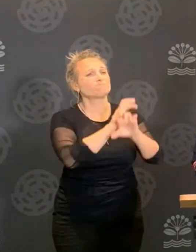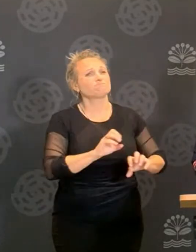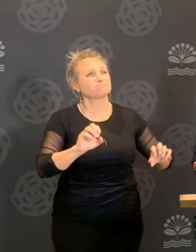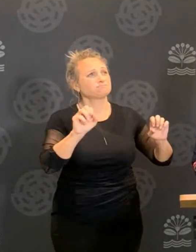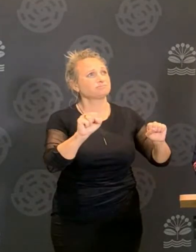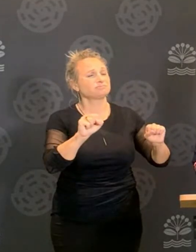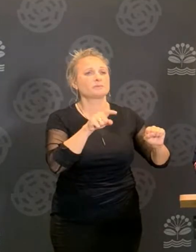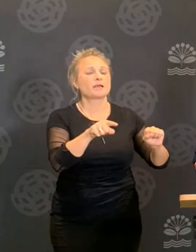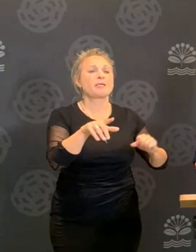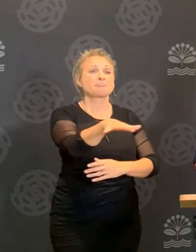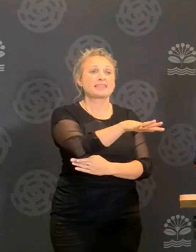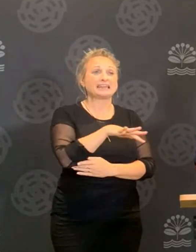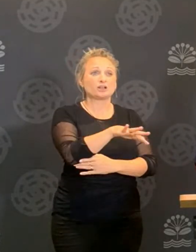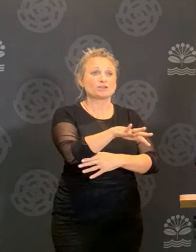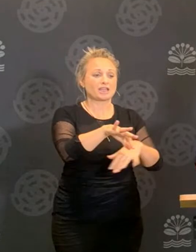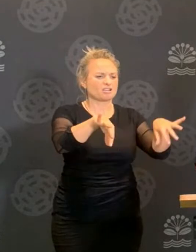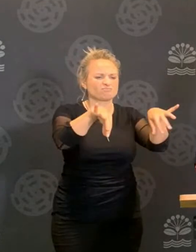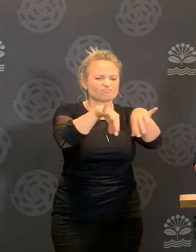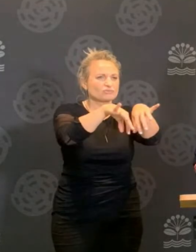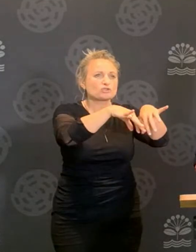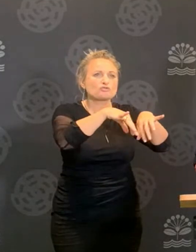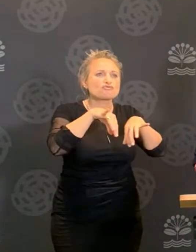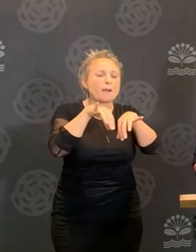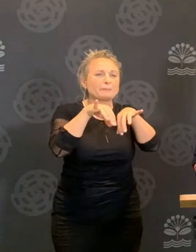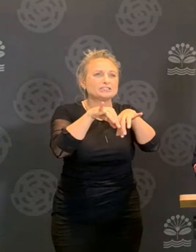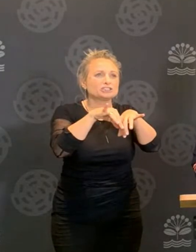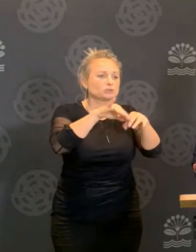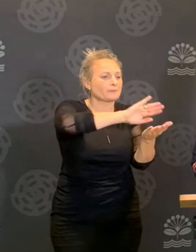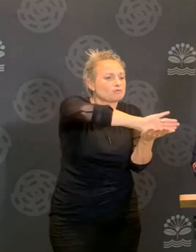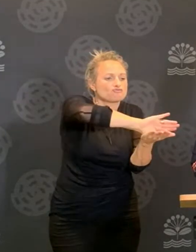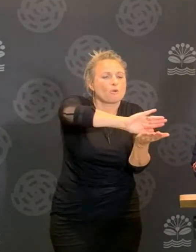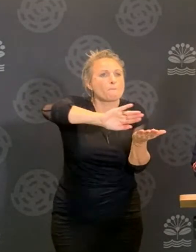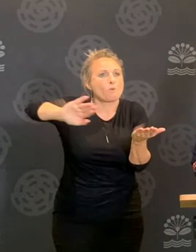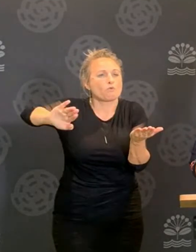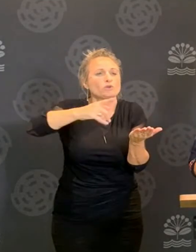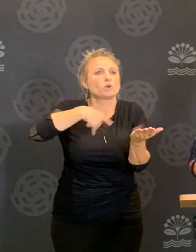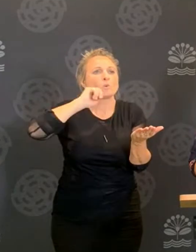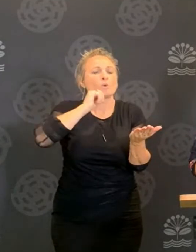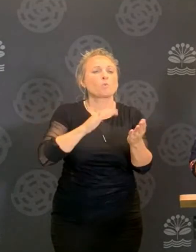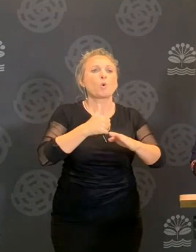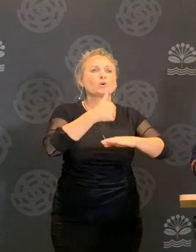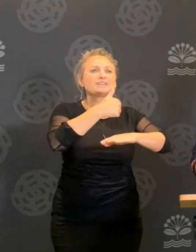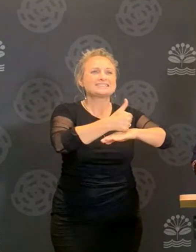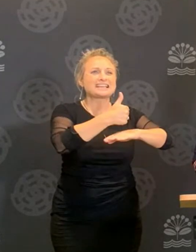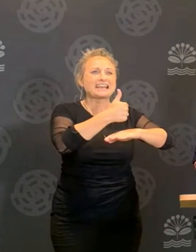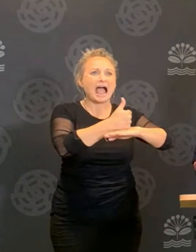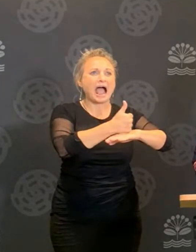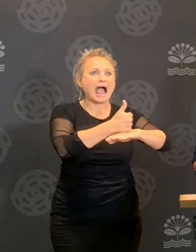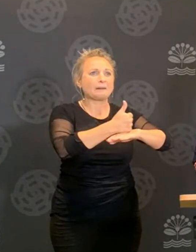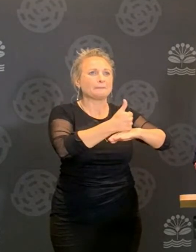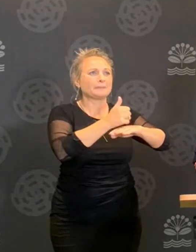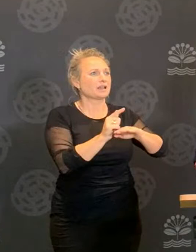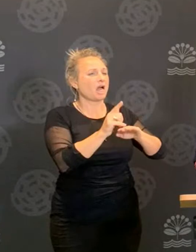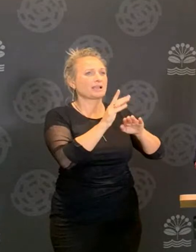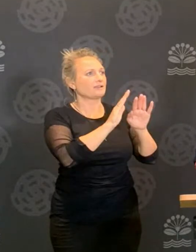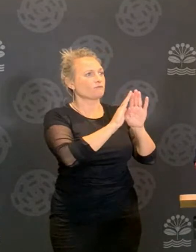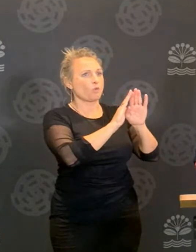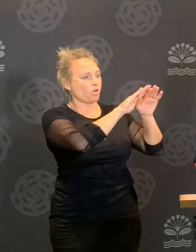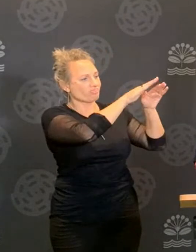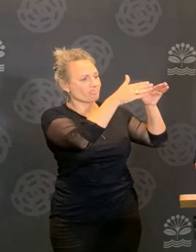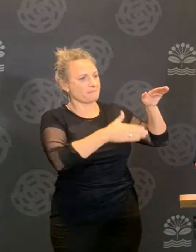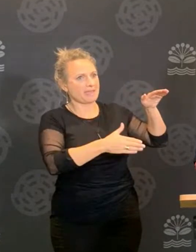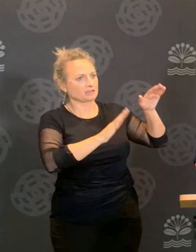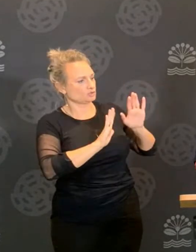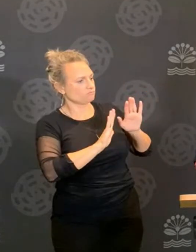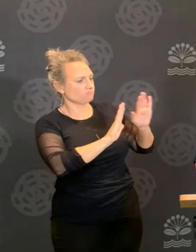has been removed from that site, we will be putting in some containers to stabilise the bank, and that will hopefully enable access back to that